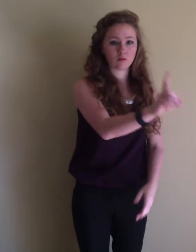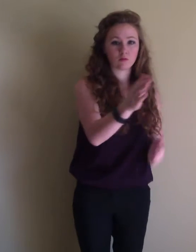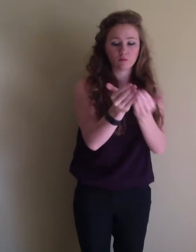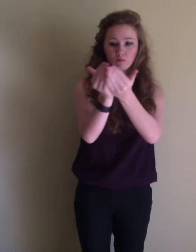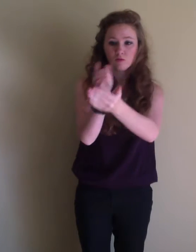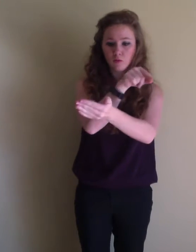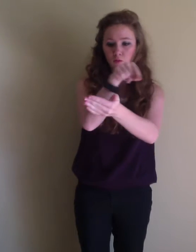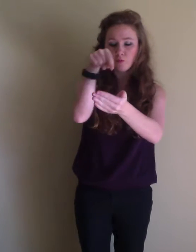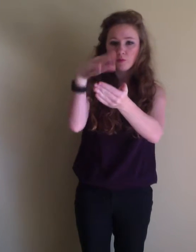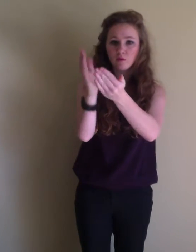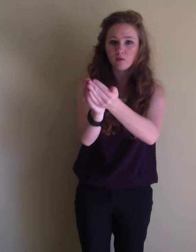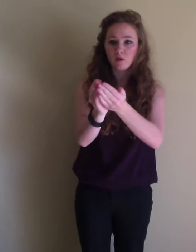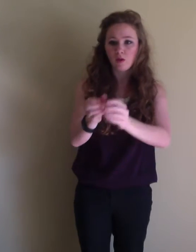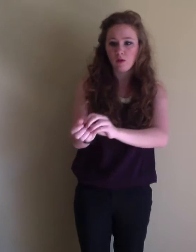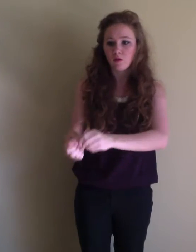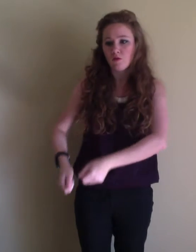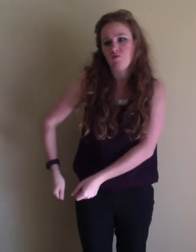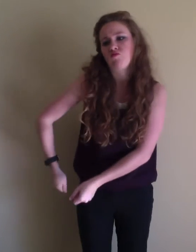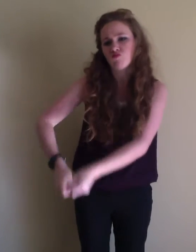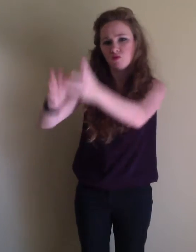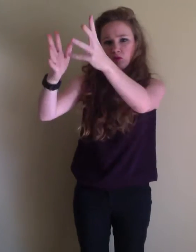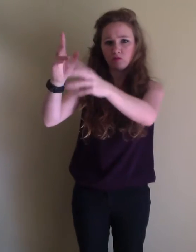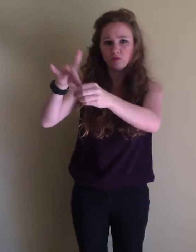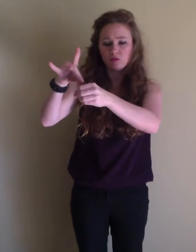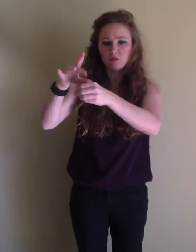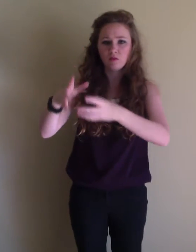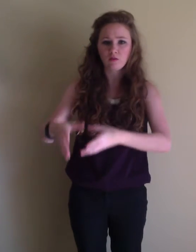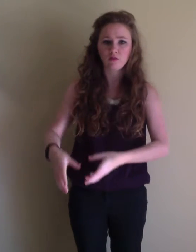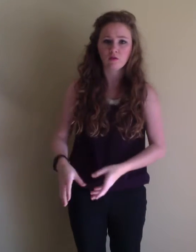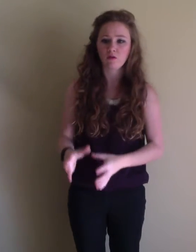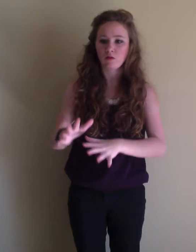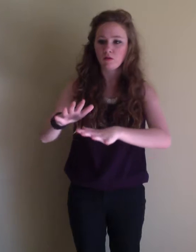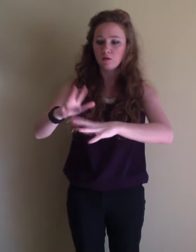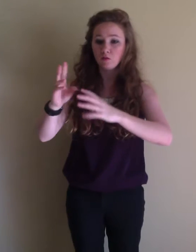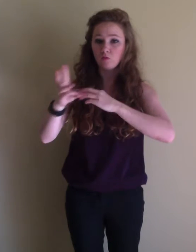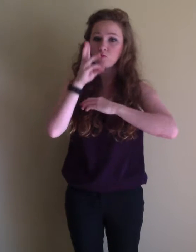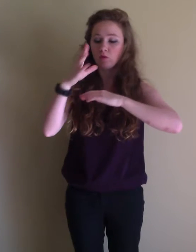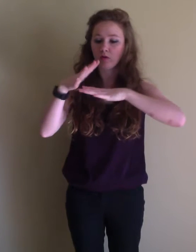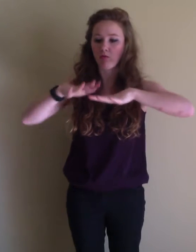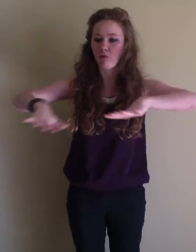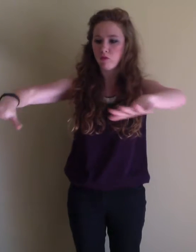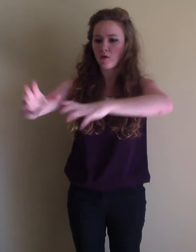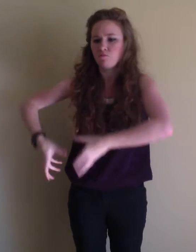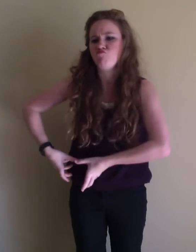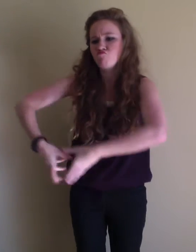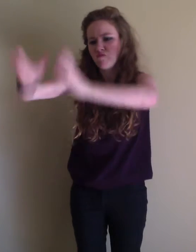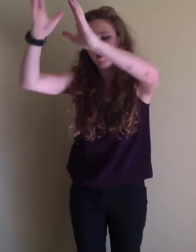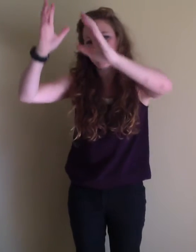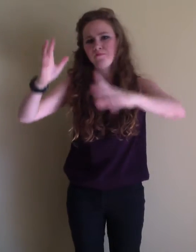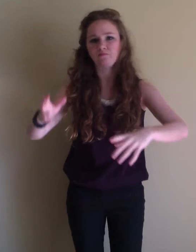tea overboard. They trash it. They send a message saying, we are not paying for this tea. This is not our tea. We don't want to be taxed. They destroy British